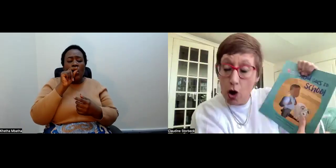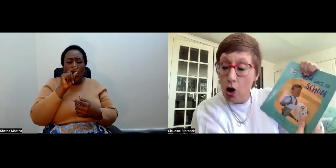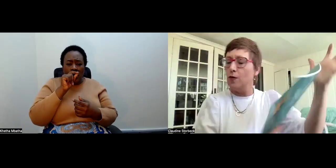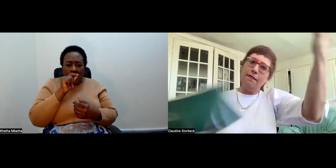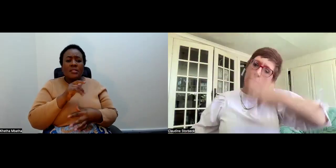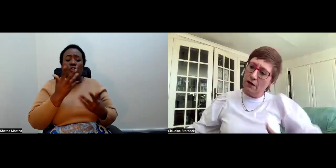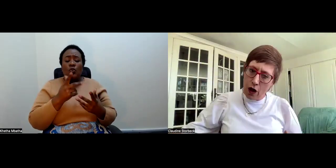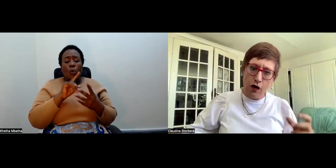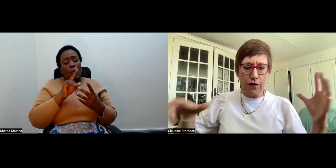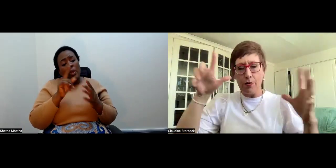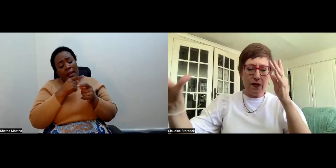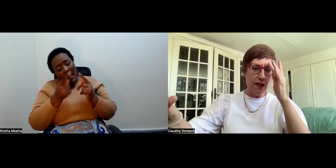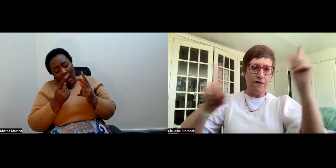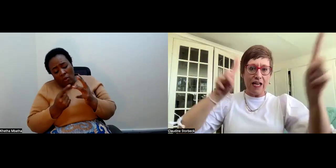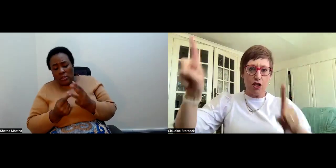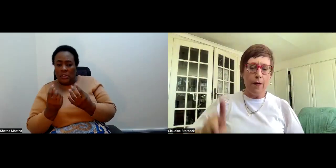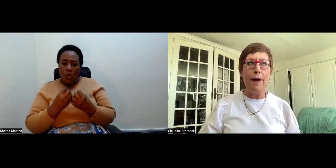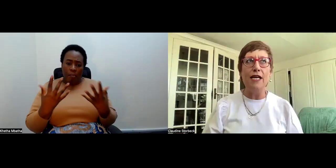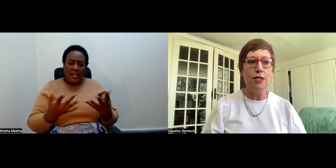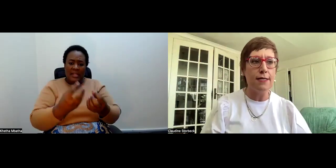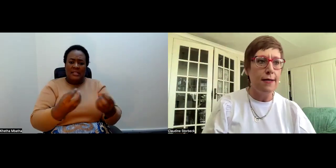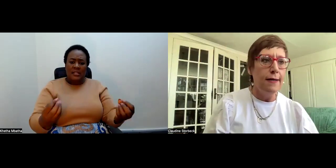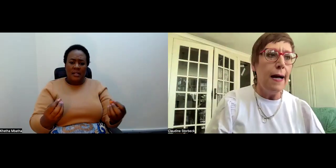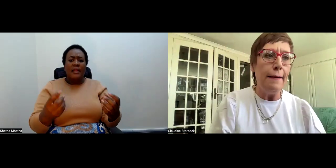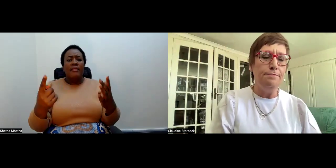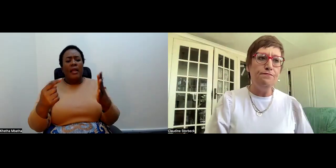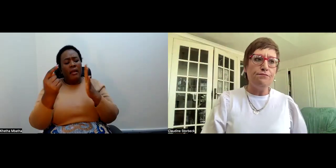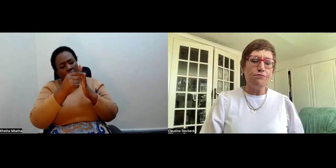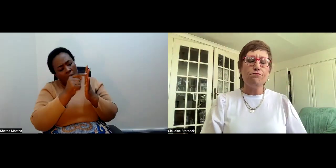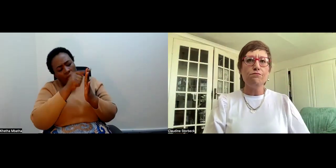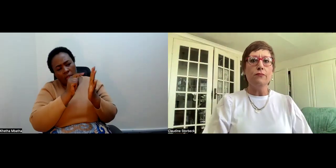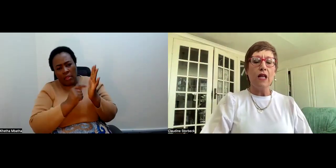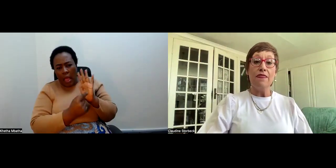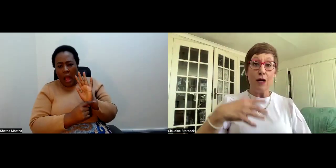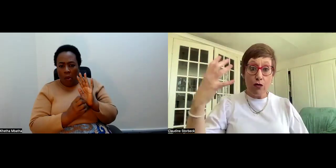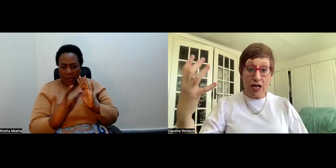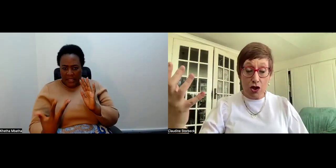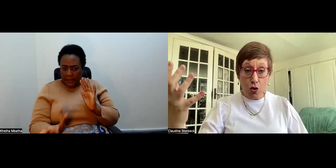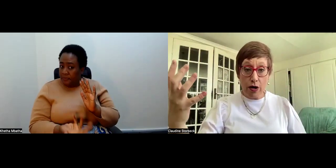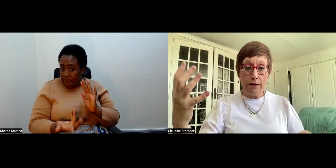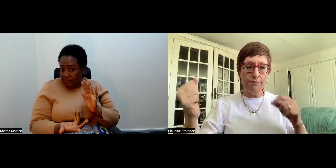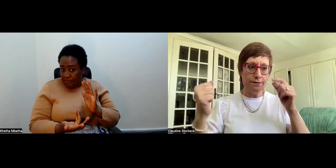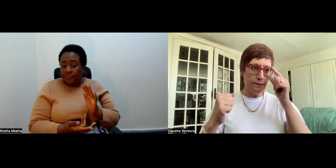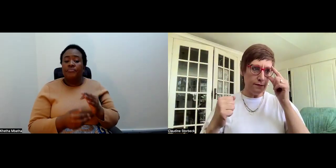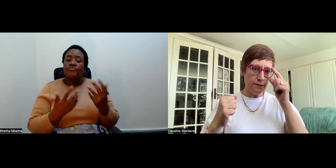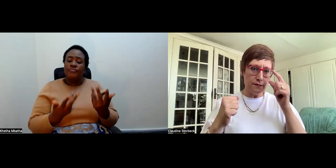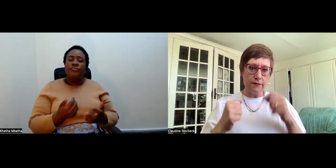count the birds. We get them involved. They put their little fingers on the pages. Then we read a